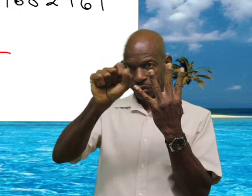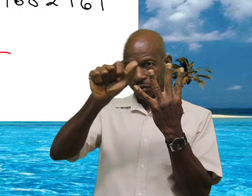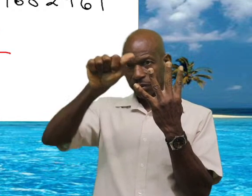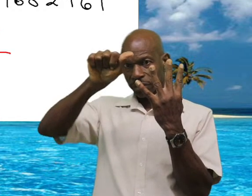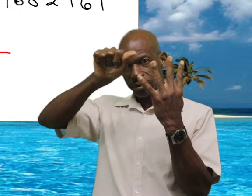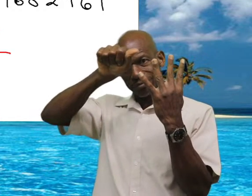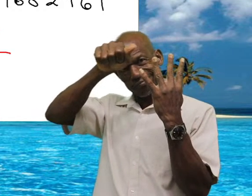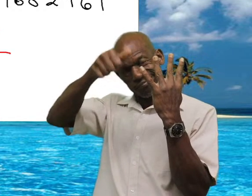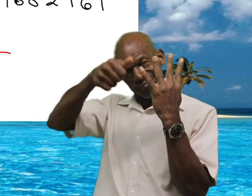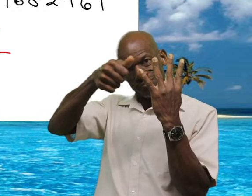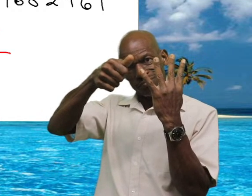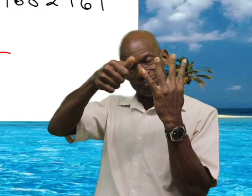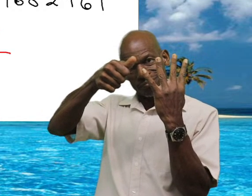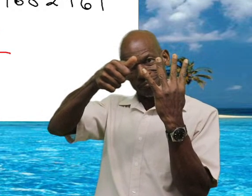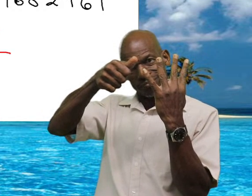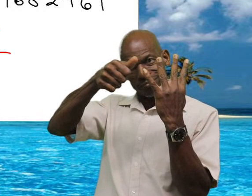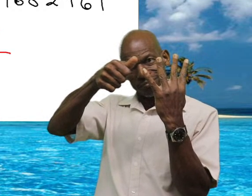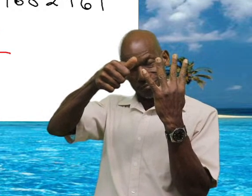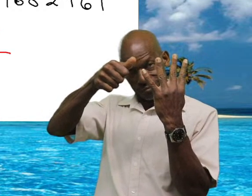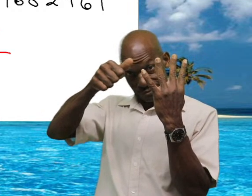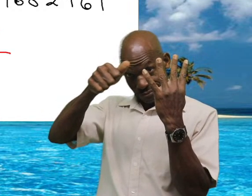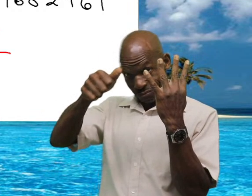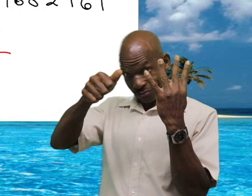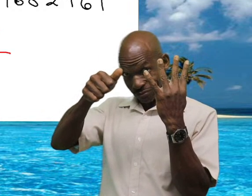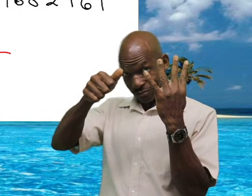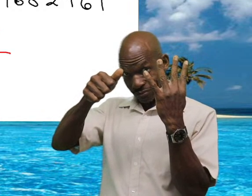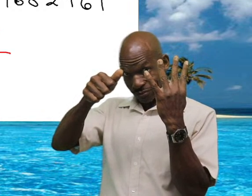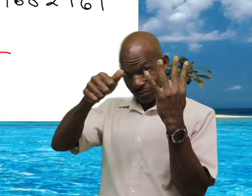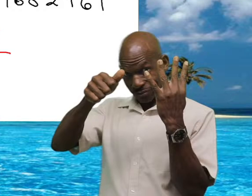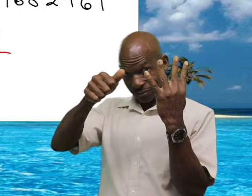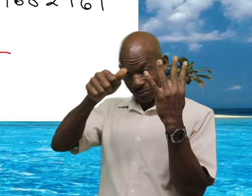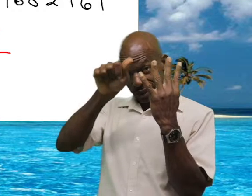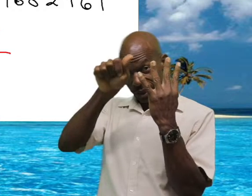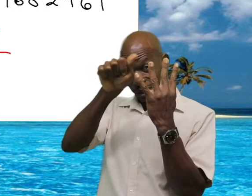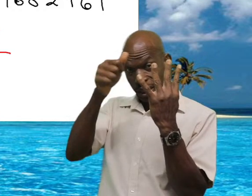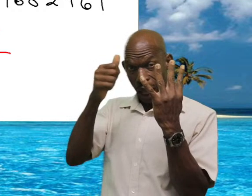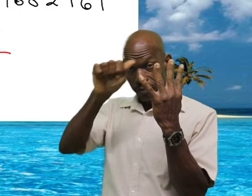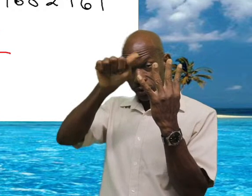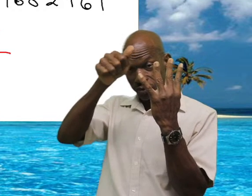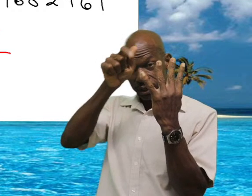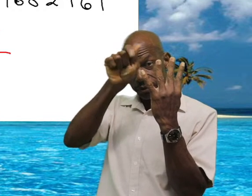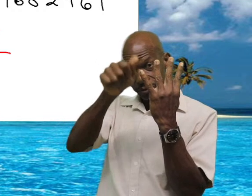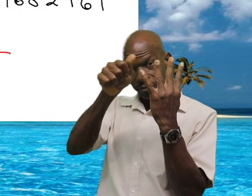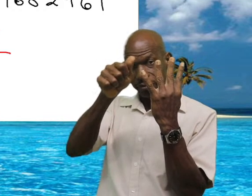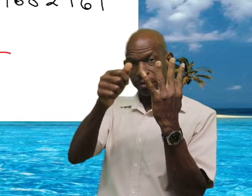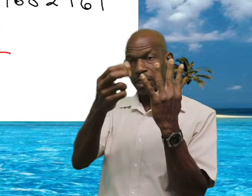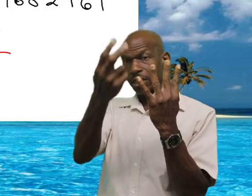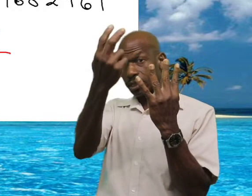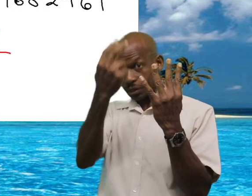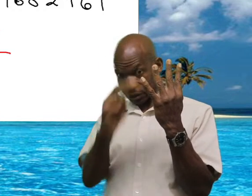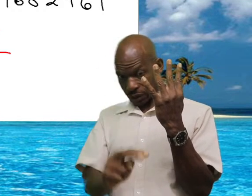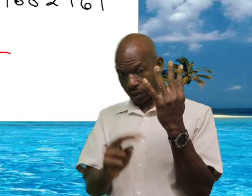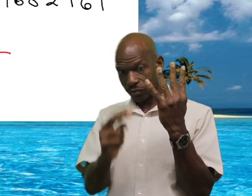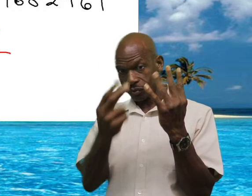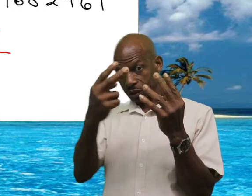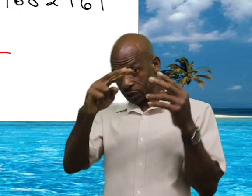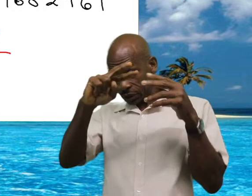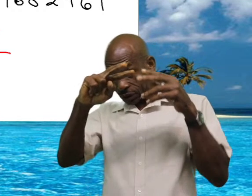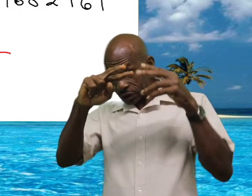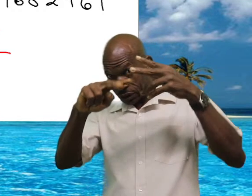word dogs, but look at it carefully. We have the word D-O-G, then I put in